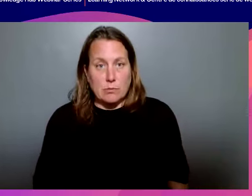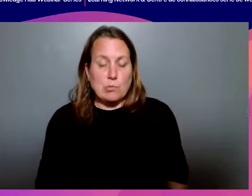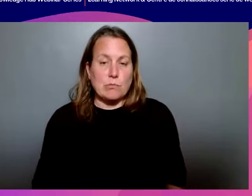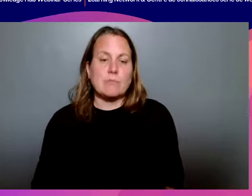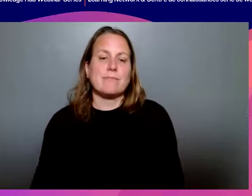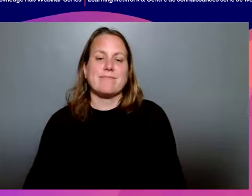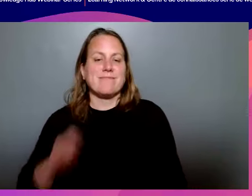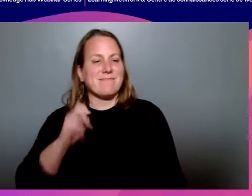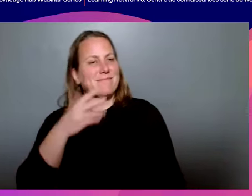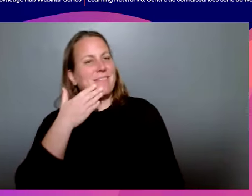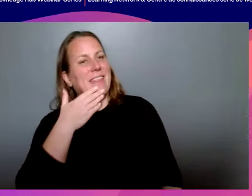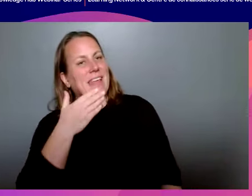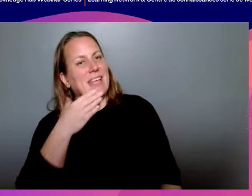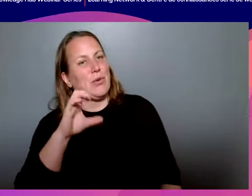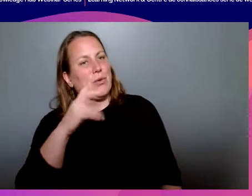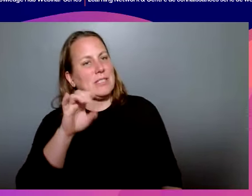Thank you, Christine. Merci.